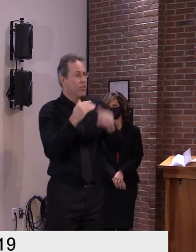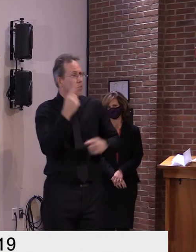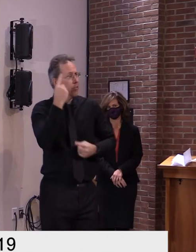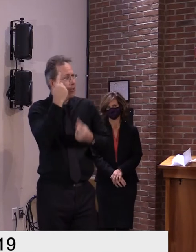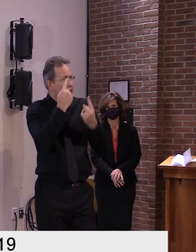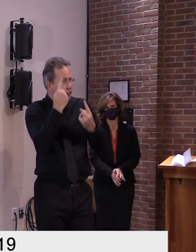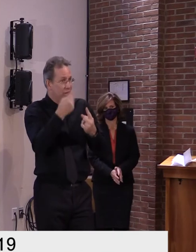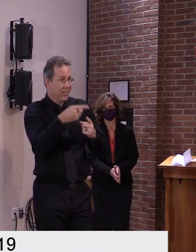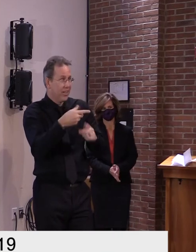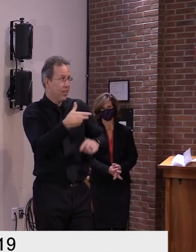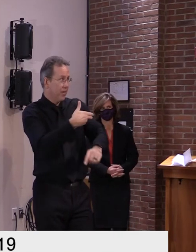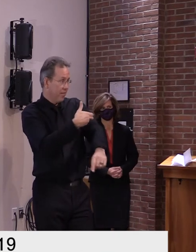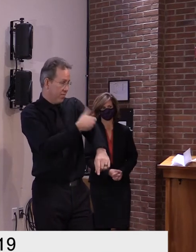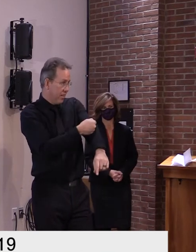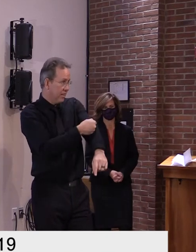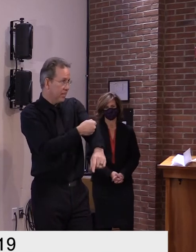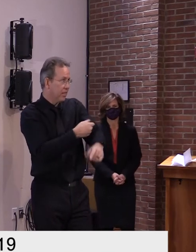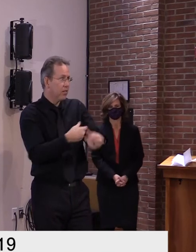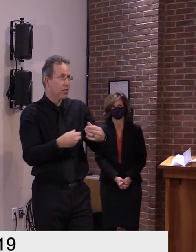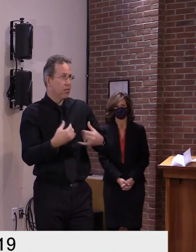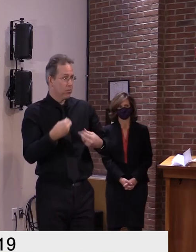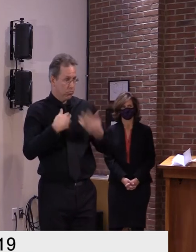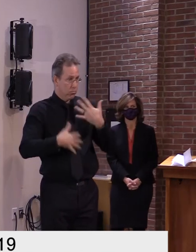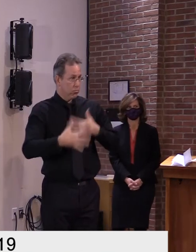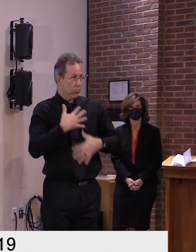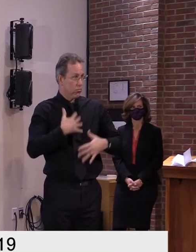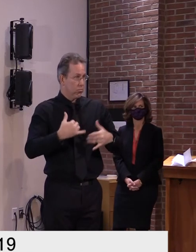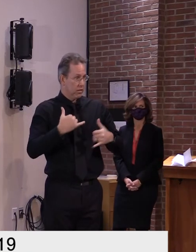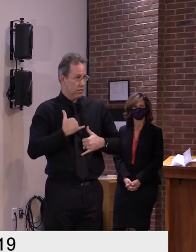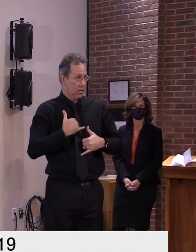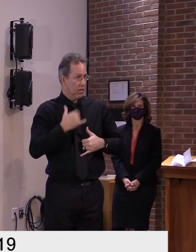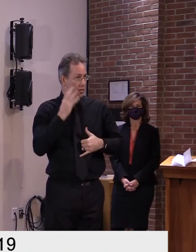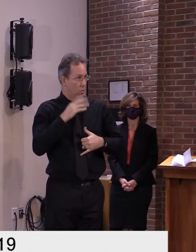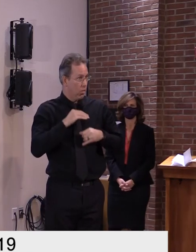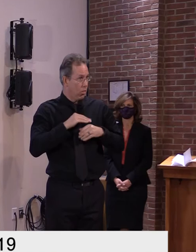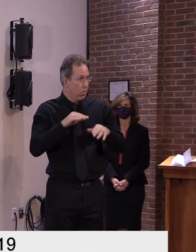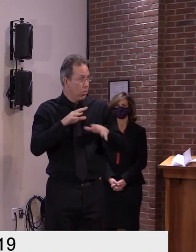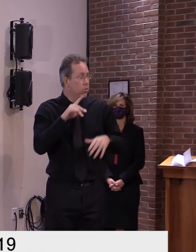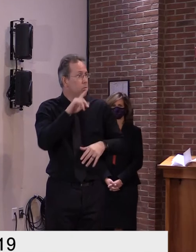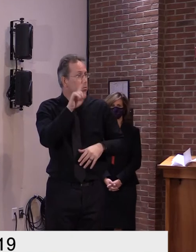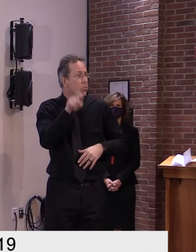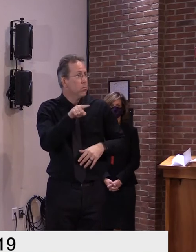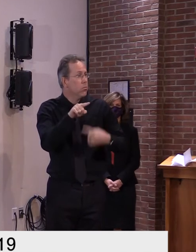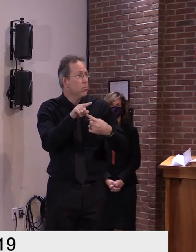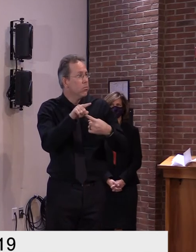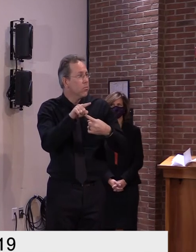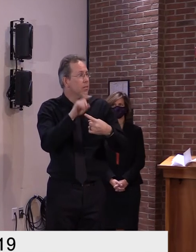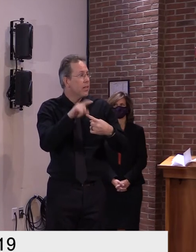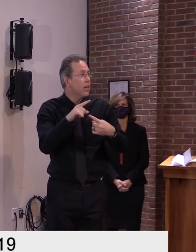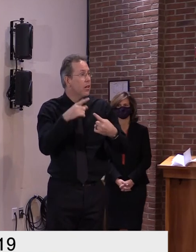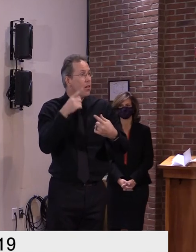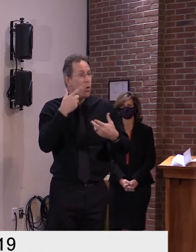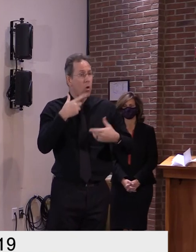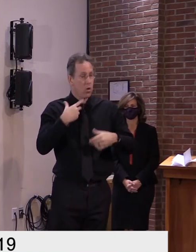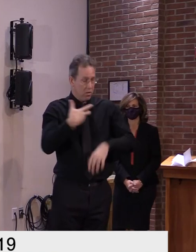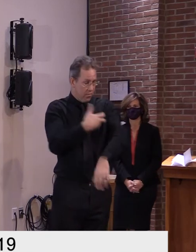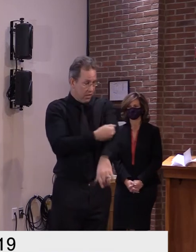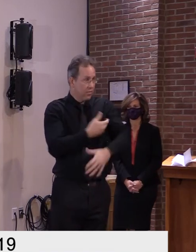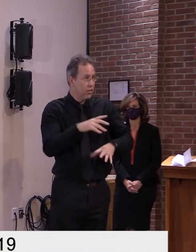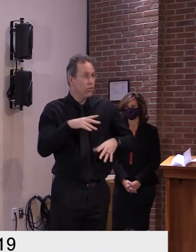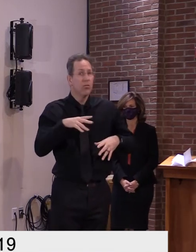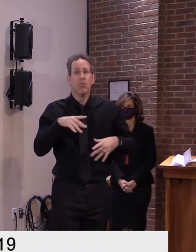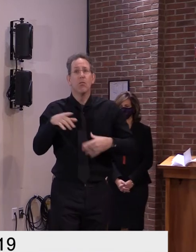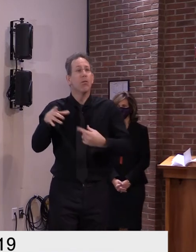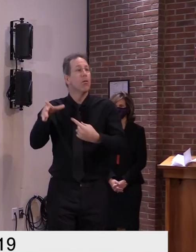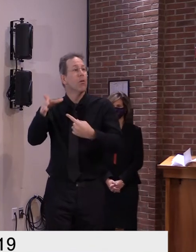capable of transmitting the virus if it happens to get into their nose from breathing it in, or will they still be